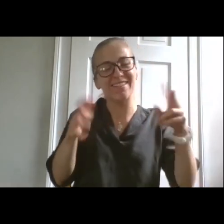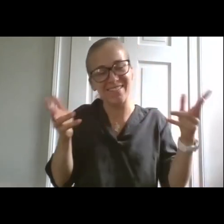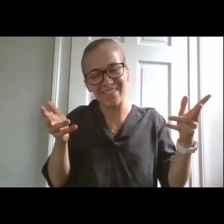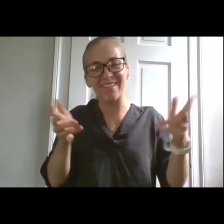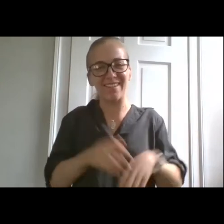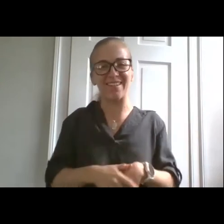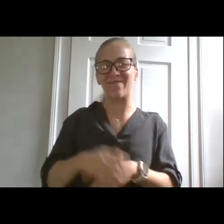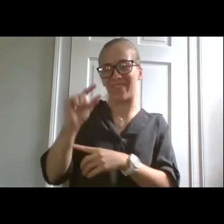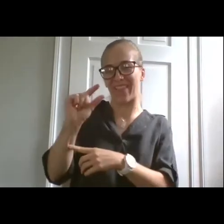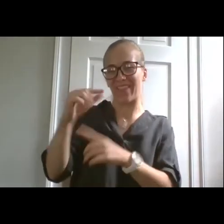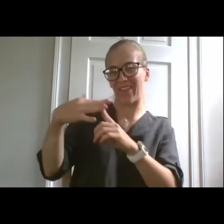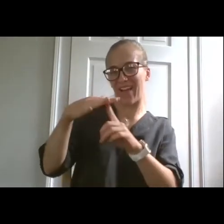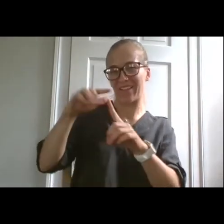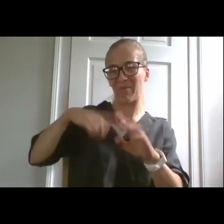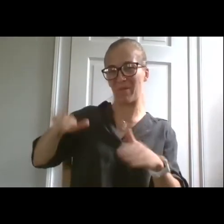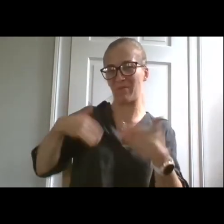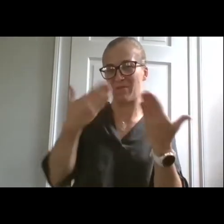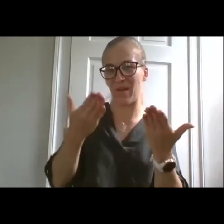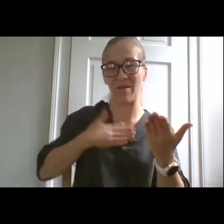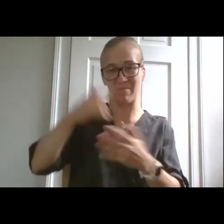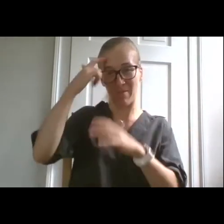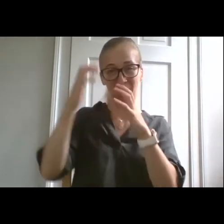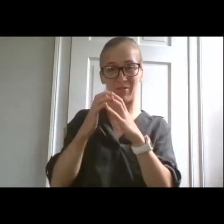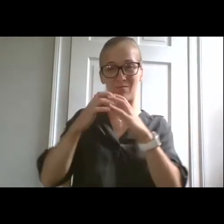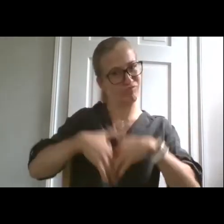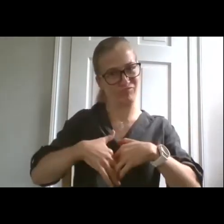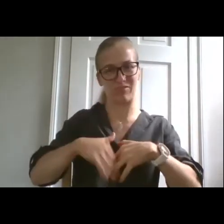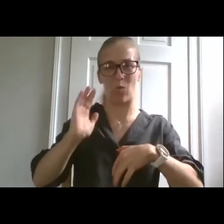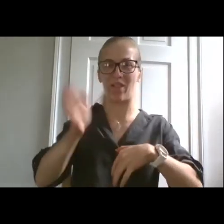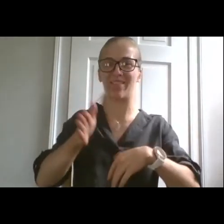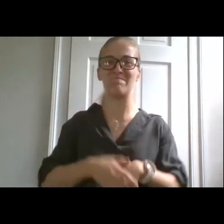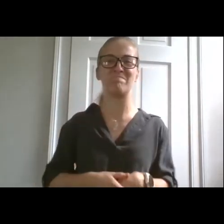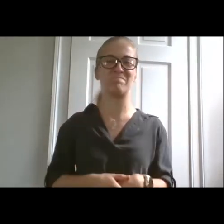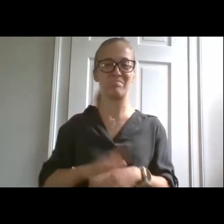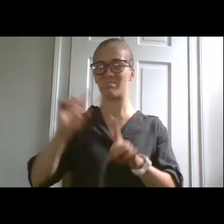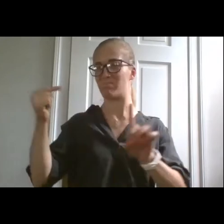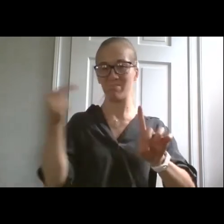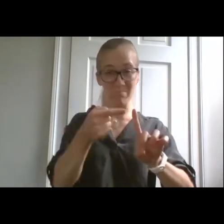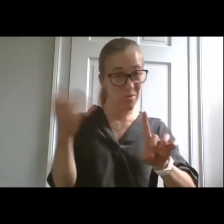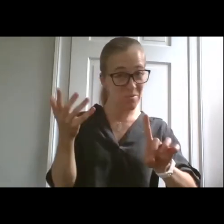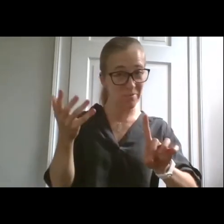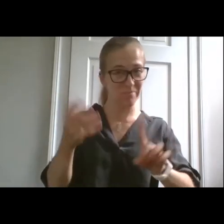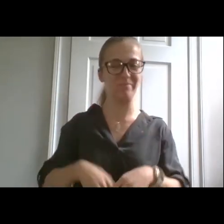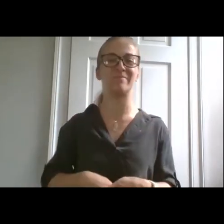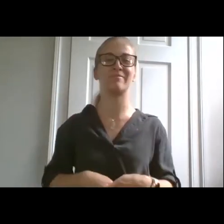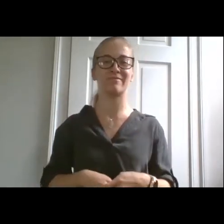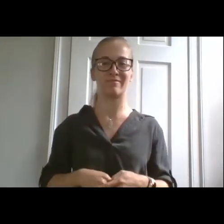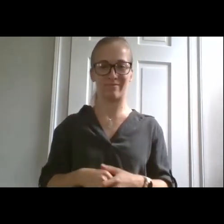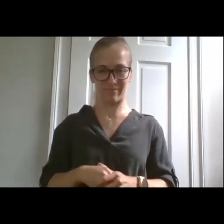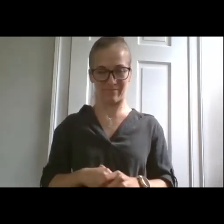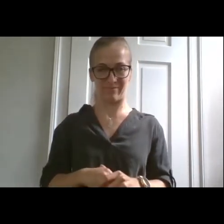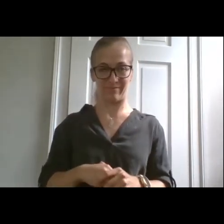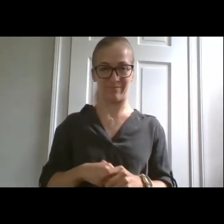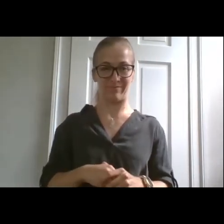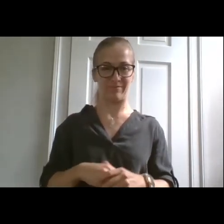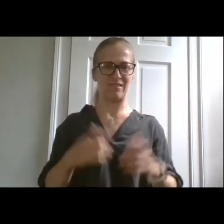little bit of context. Every now and then my brain will short out. So more to the point of this evening's reading. There's this